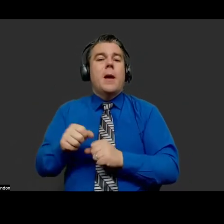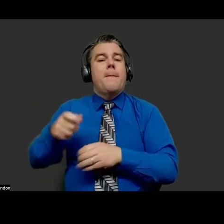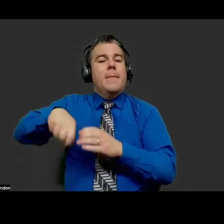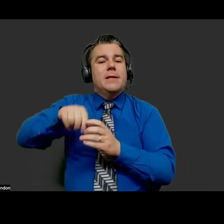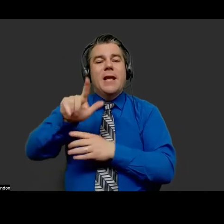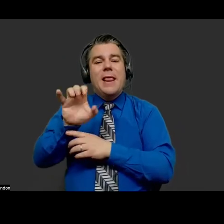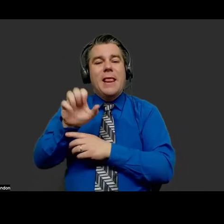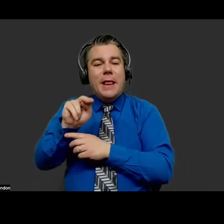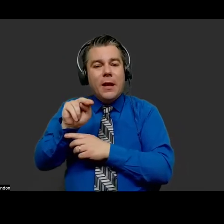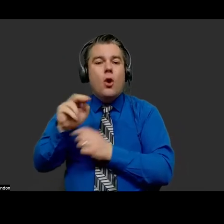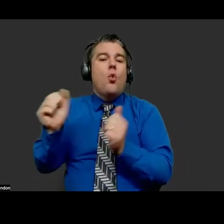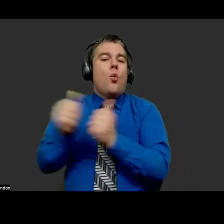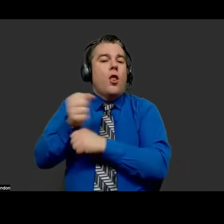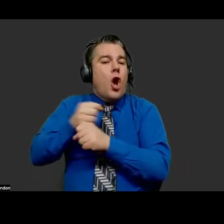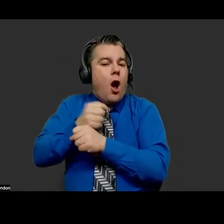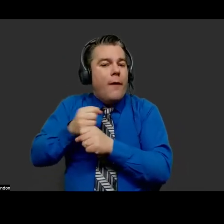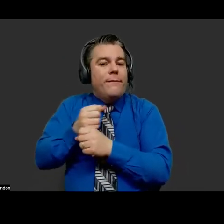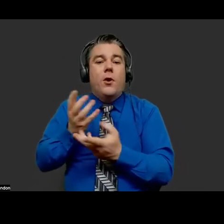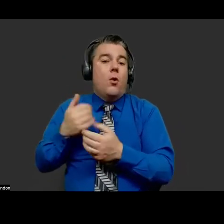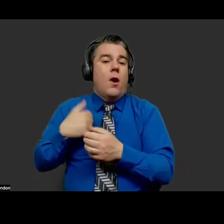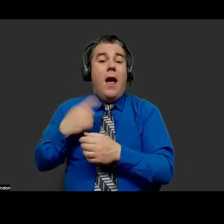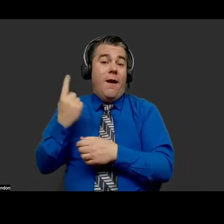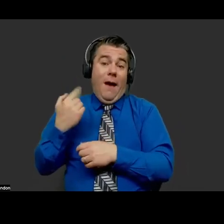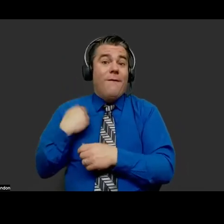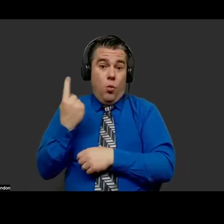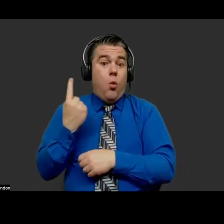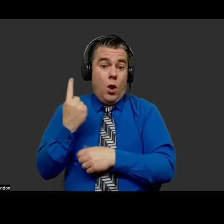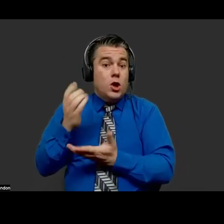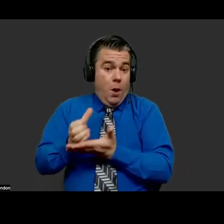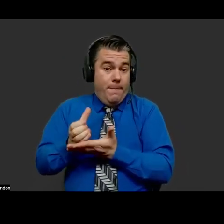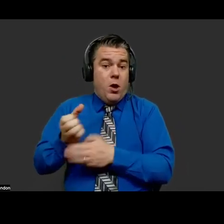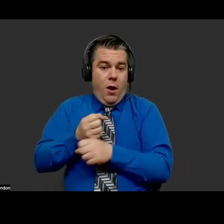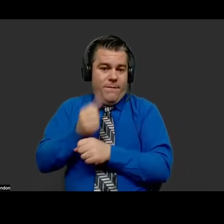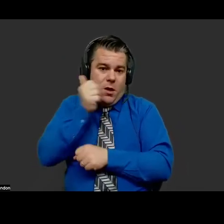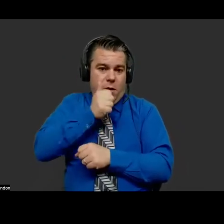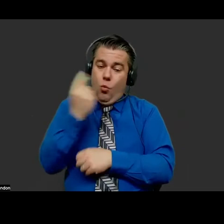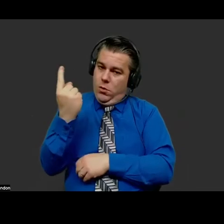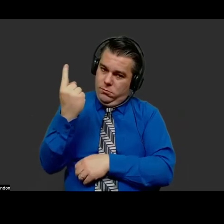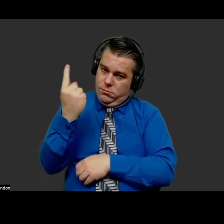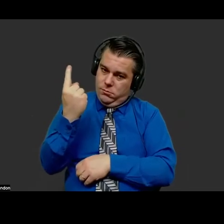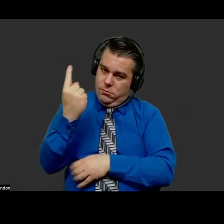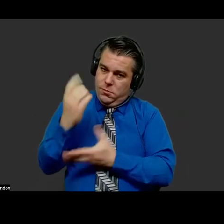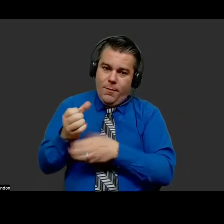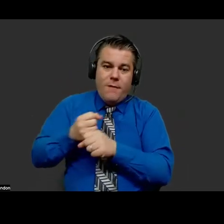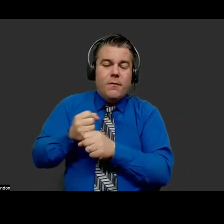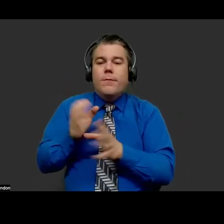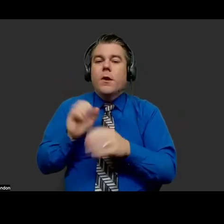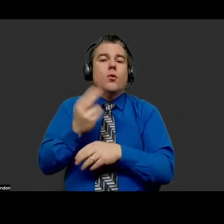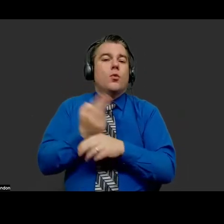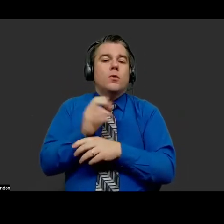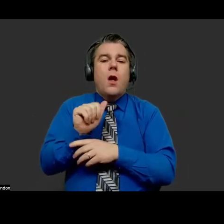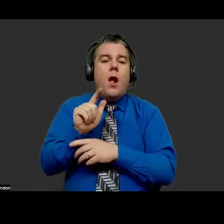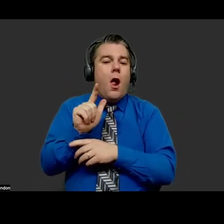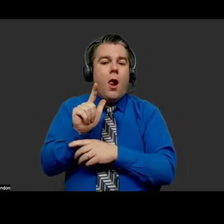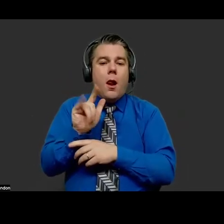or have a cup of coffee a day, just one. You could use almond milk or milk